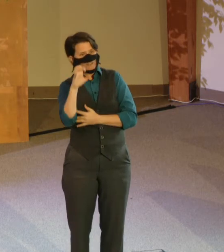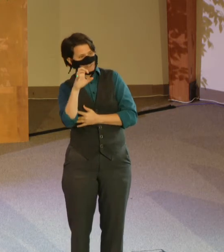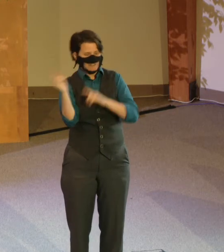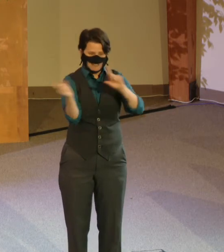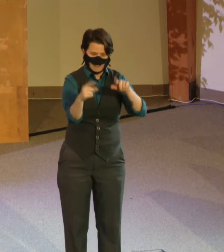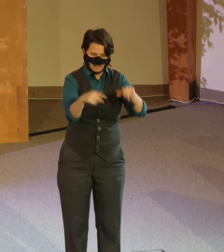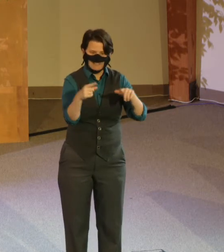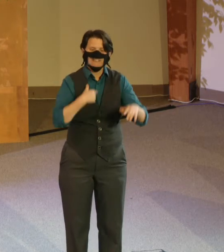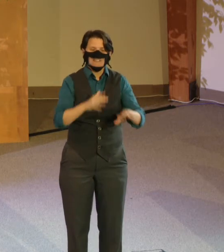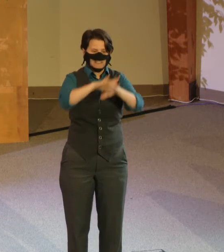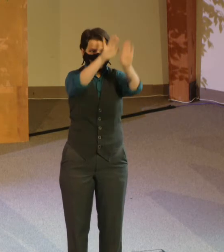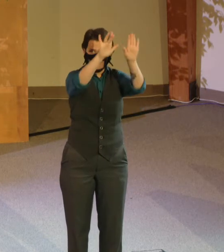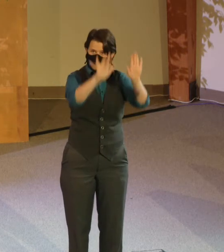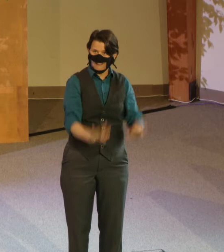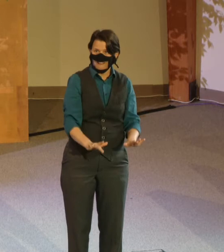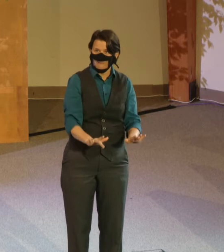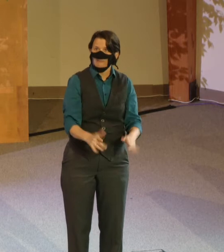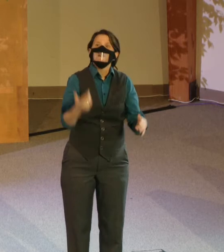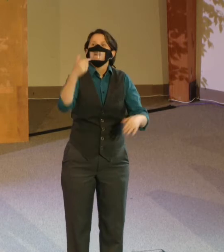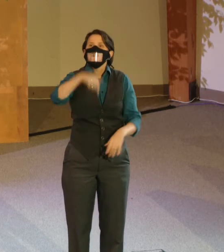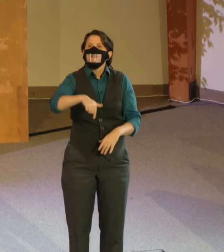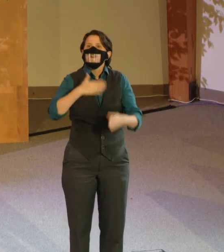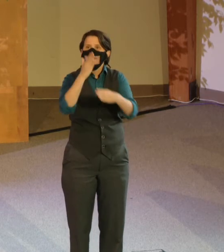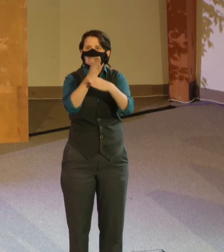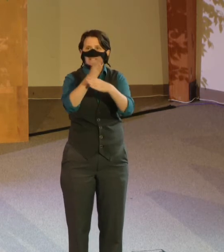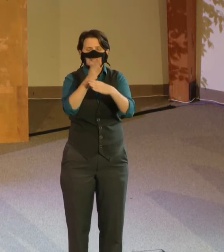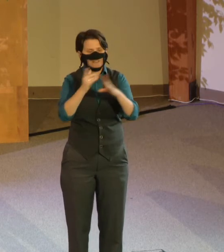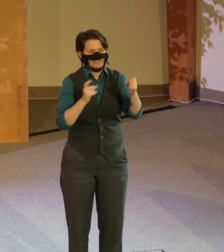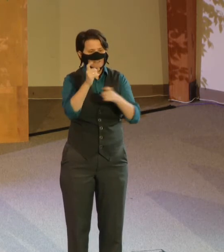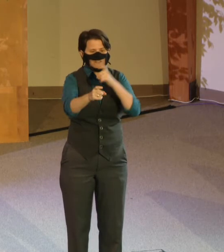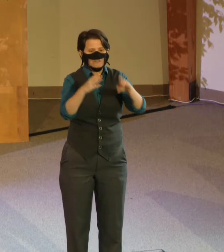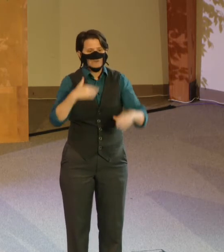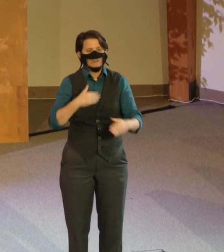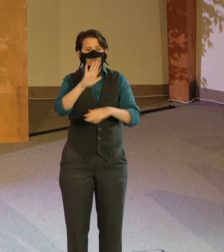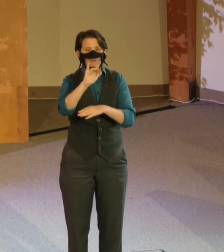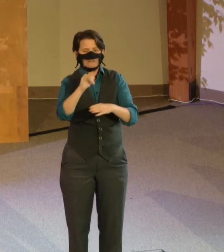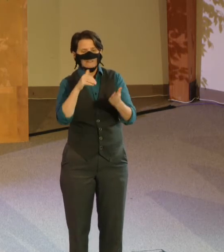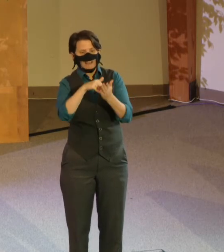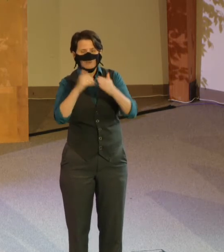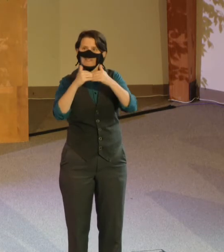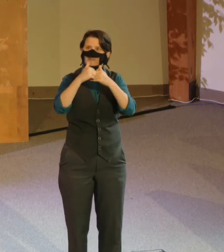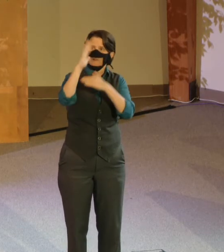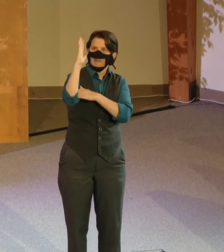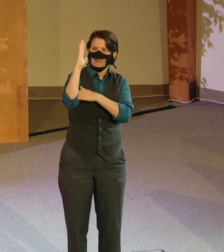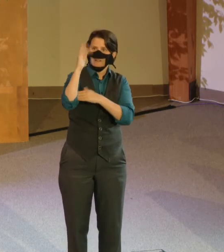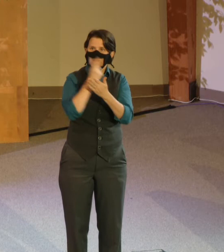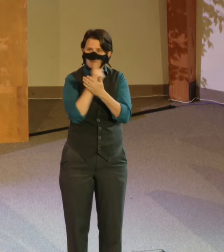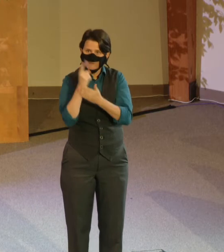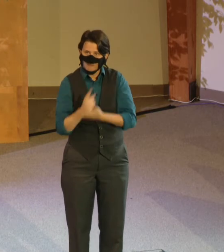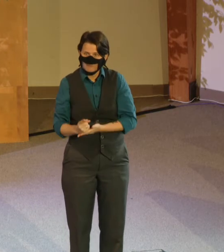500 attendees every Sunday and averaging gifts and tithes of $25,000 per